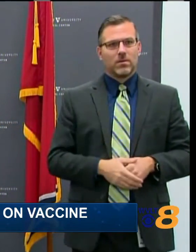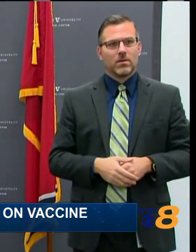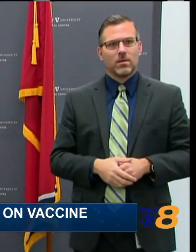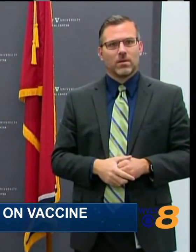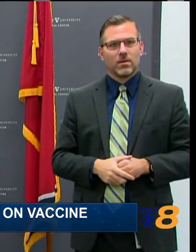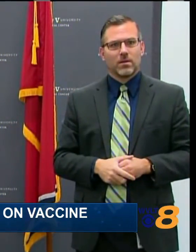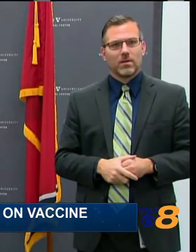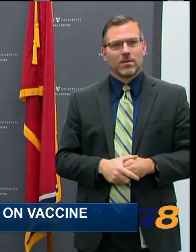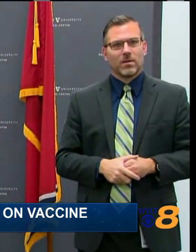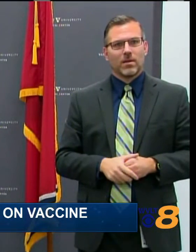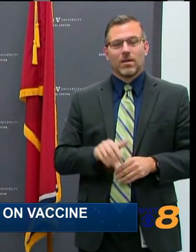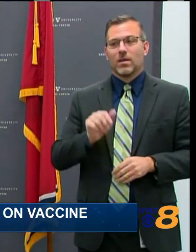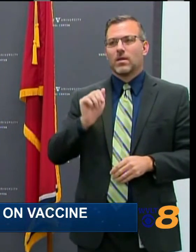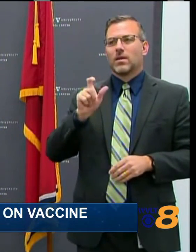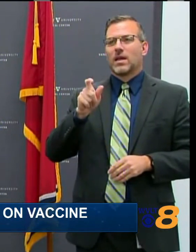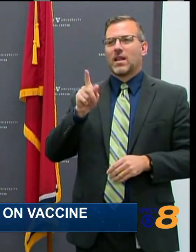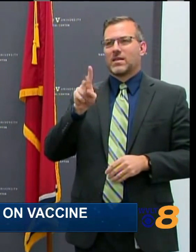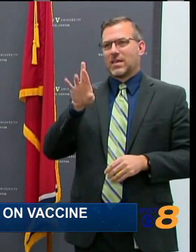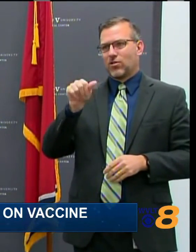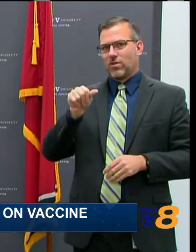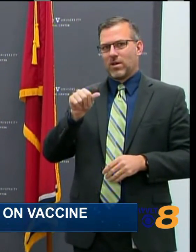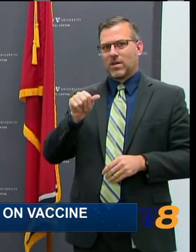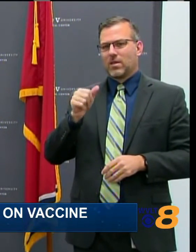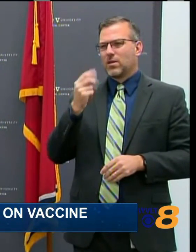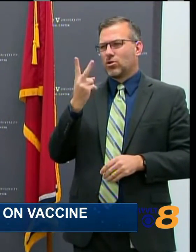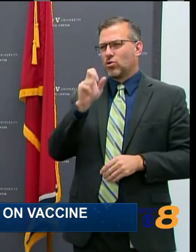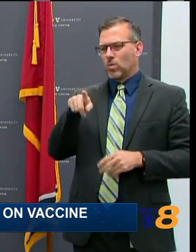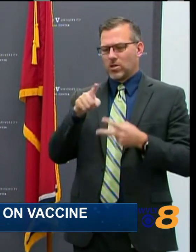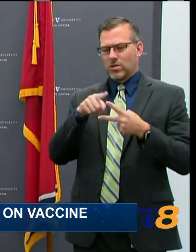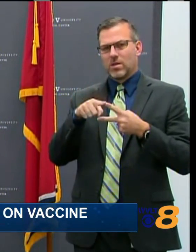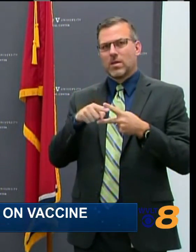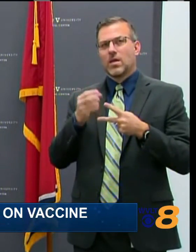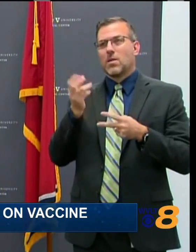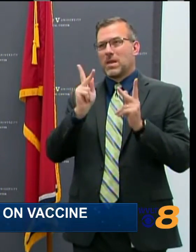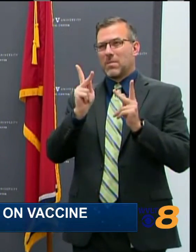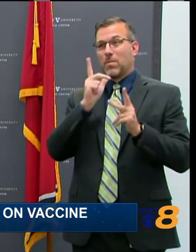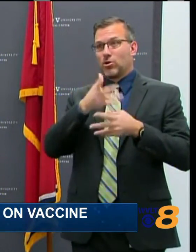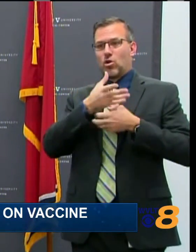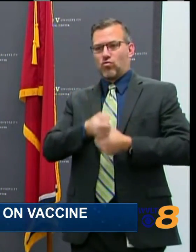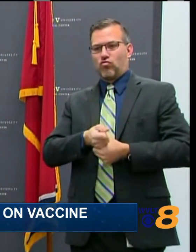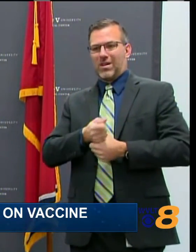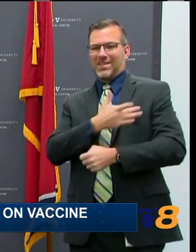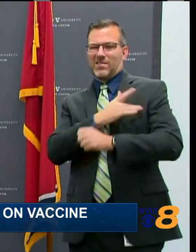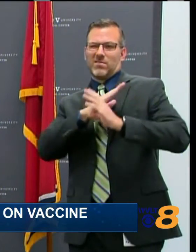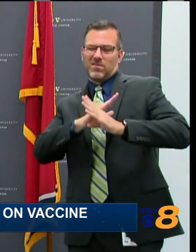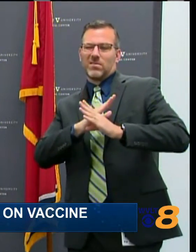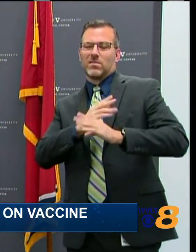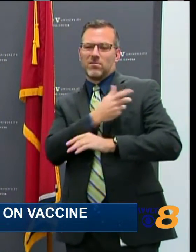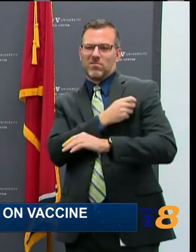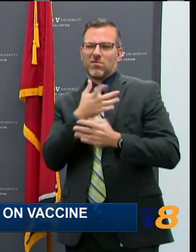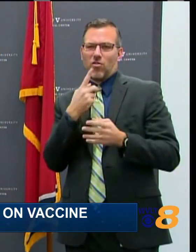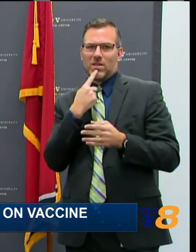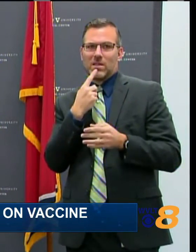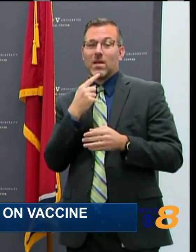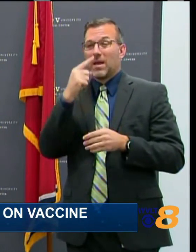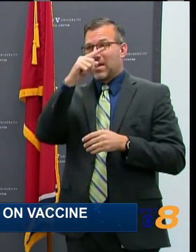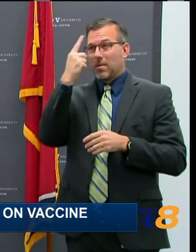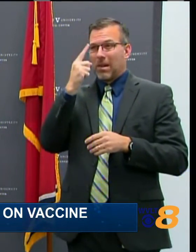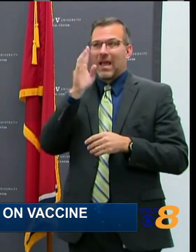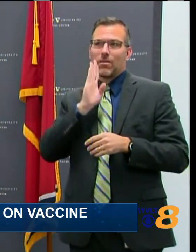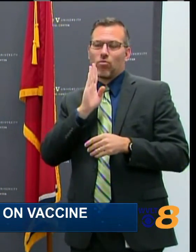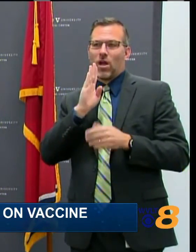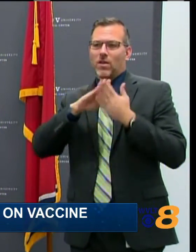That's okay. A couple questions for you. Mm-hmm. There's a lot of people who don't trust this vaccine, as we've already stated, but especially in the Black and brown communities.